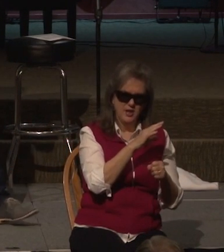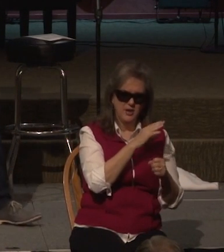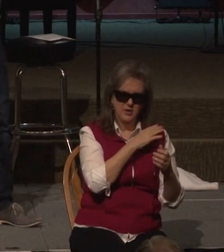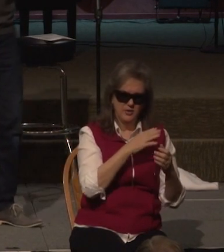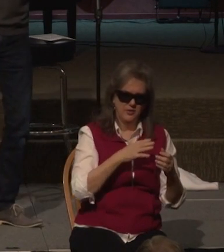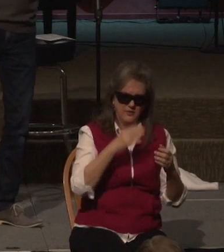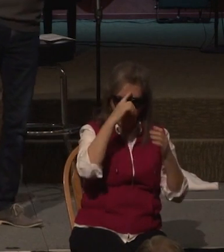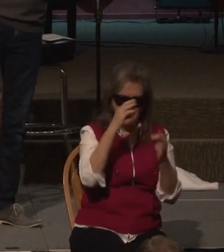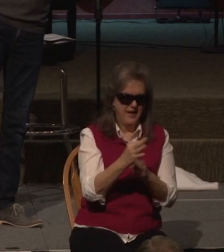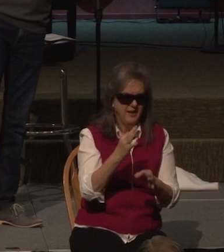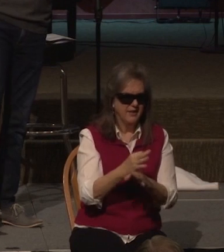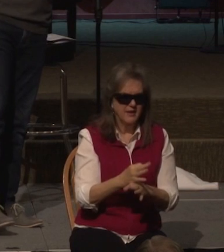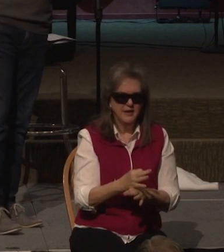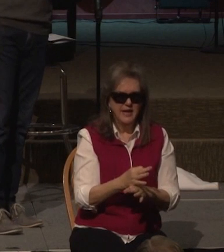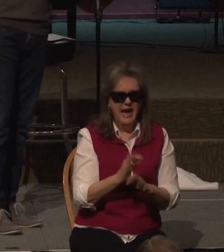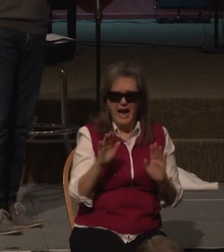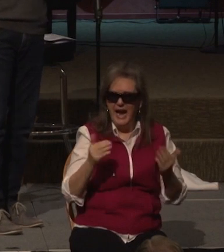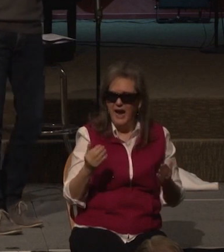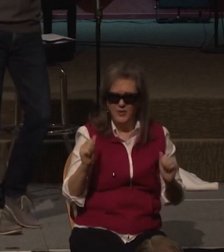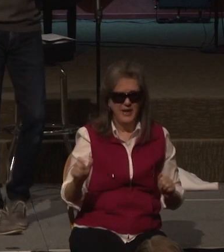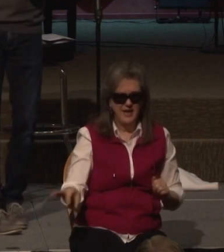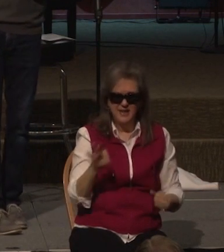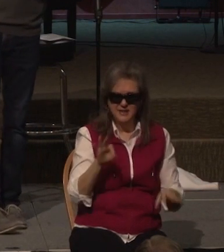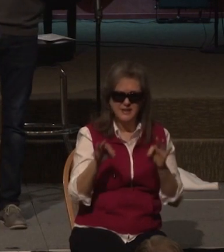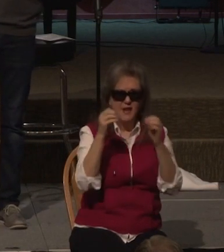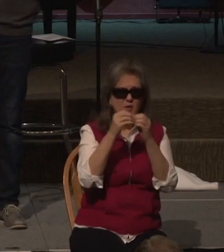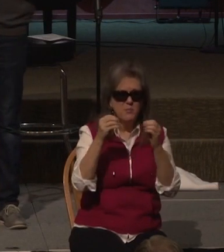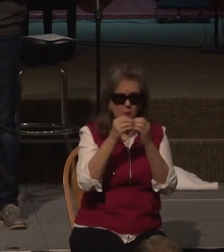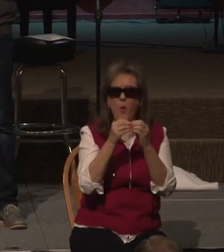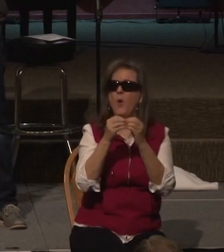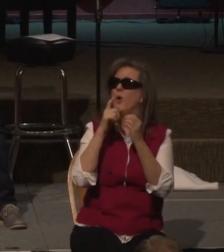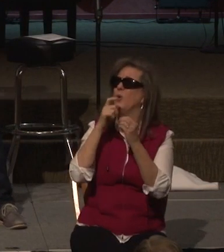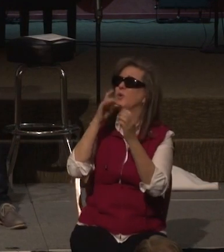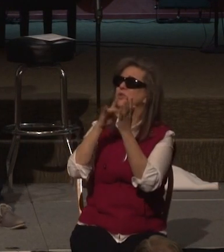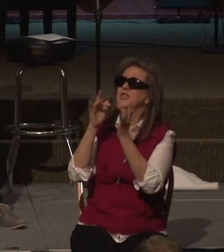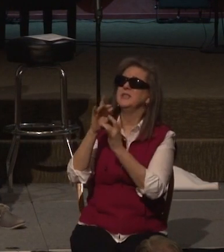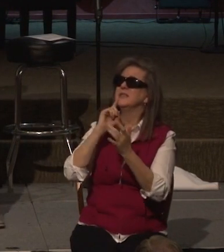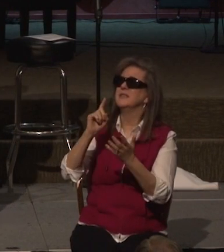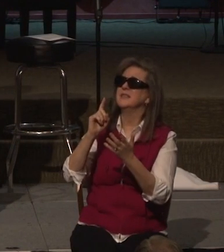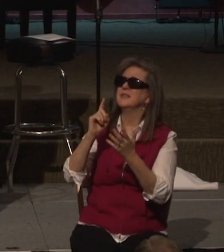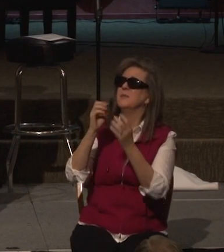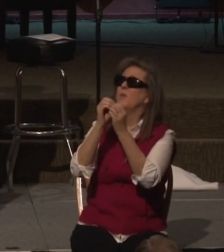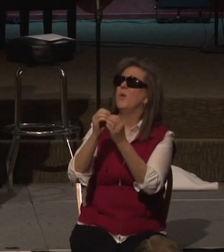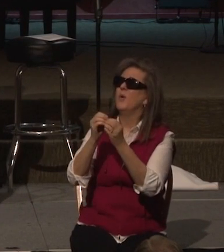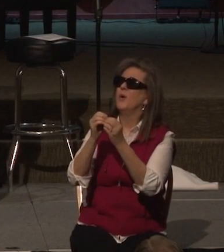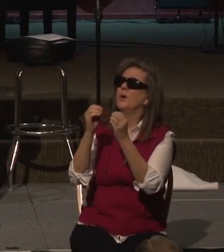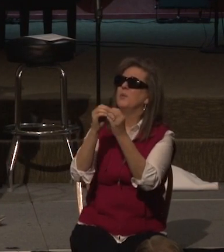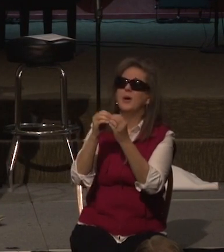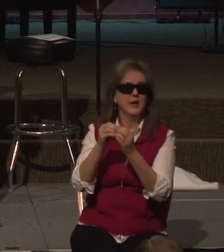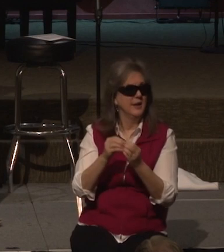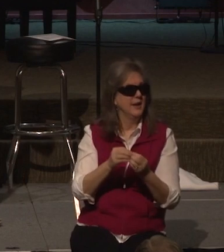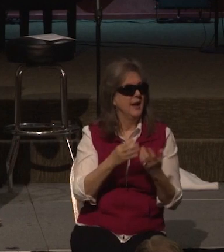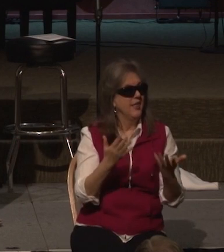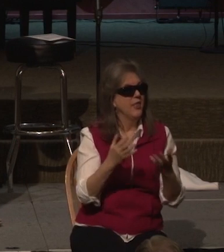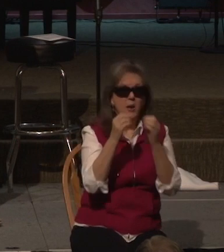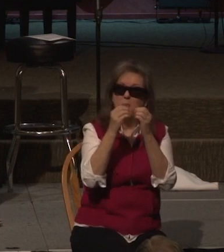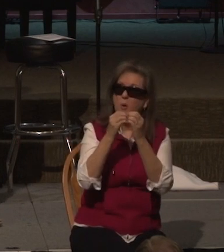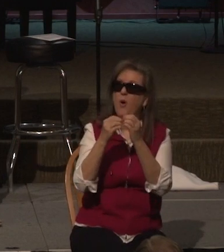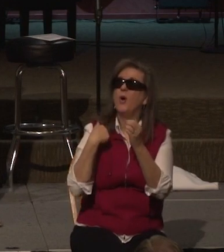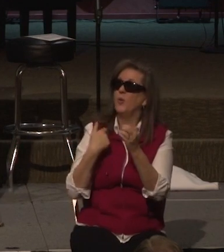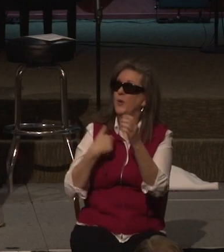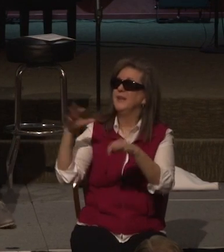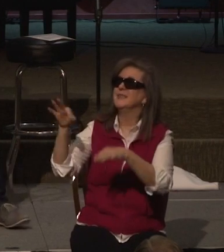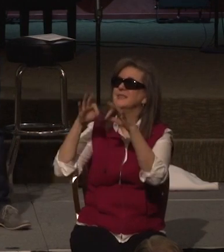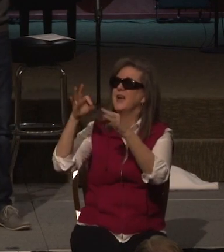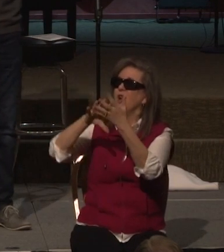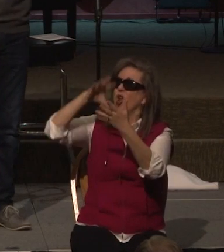how can I further discover who Jesus is? Because here's the key, guys, is that the more we